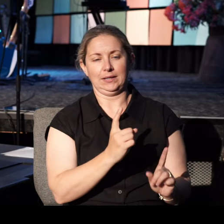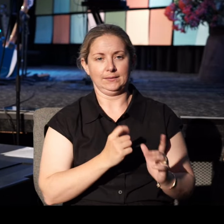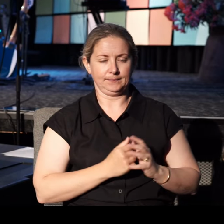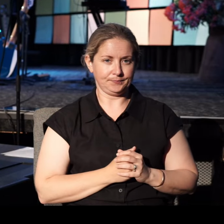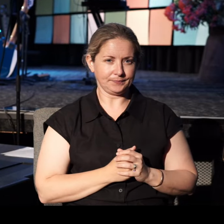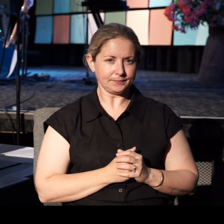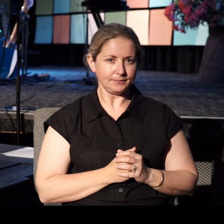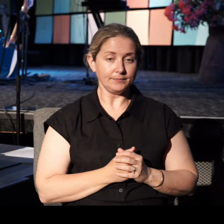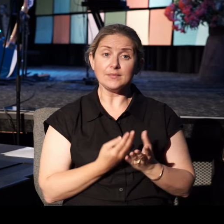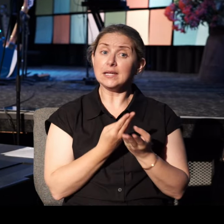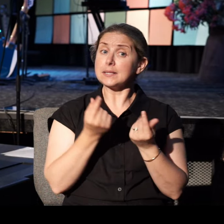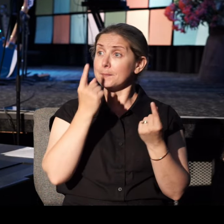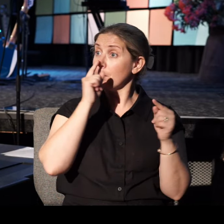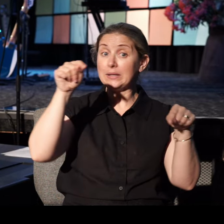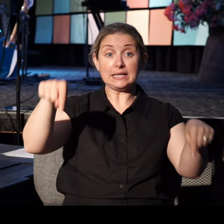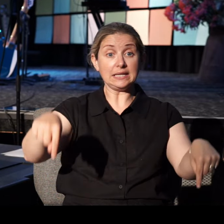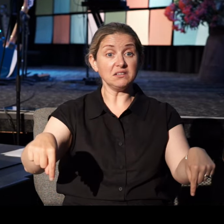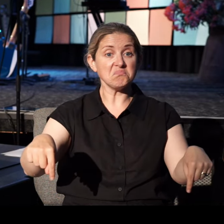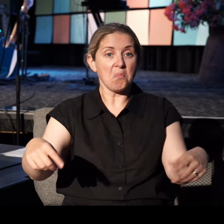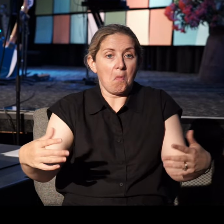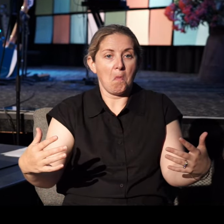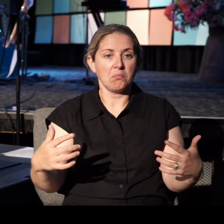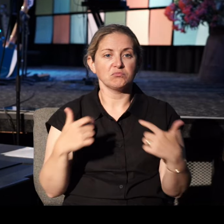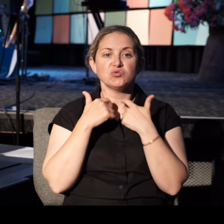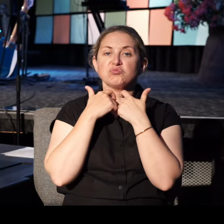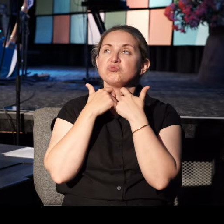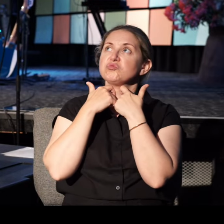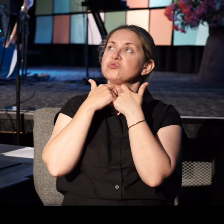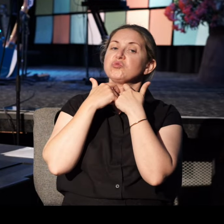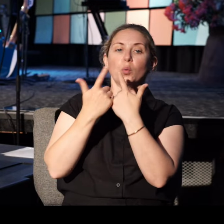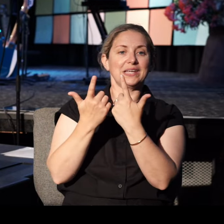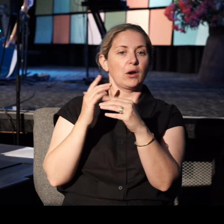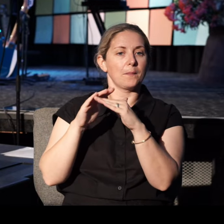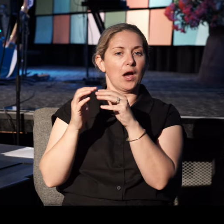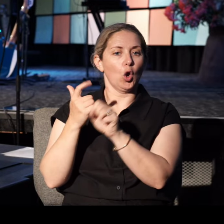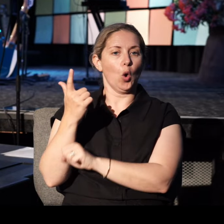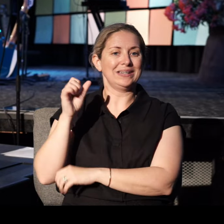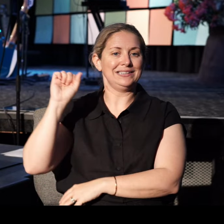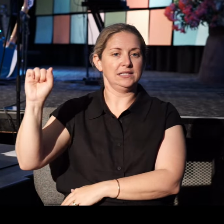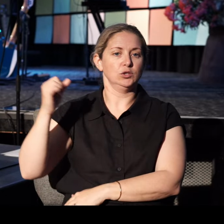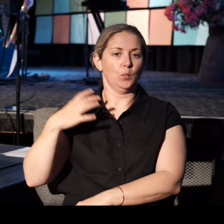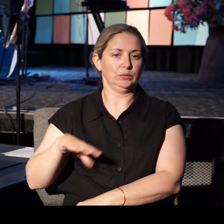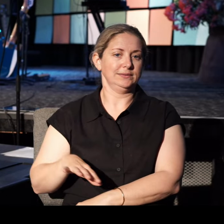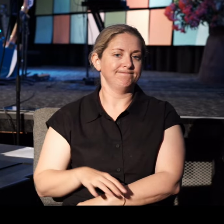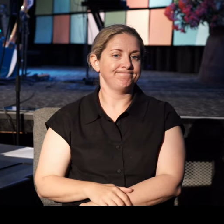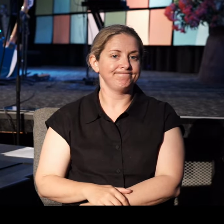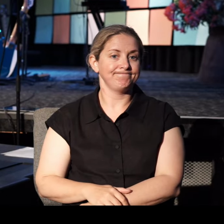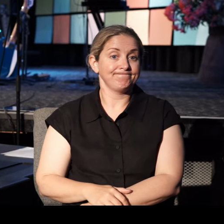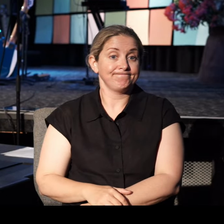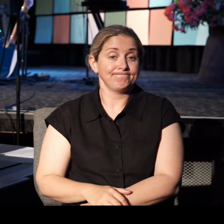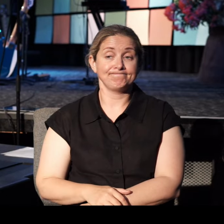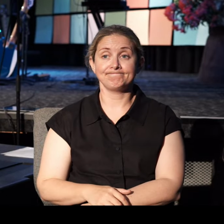because there will be some sitting amongst us who don't care about the will of their Father, who don't have a hunger to